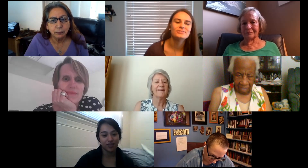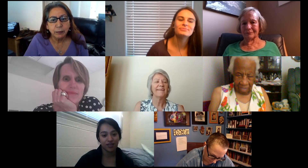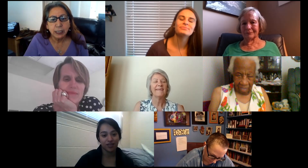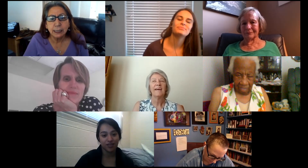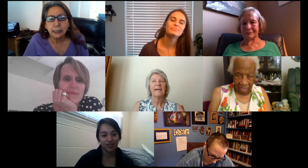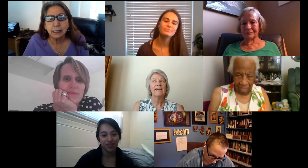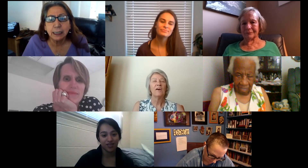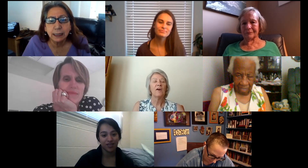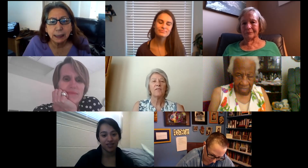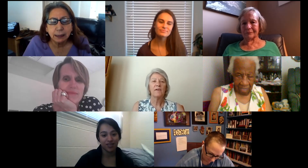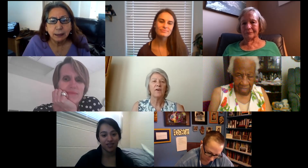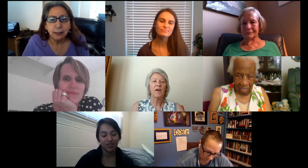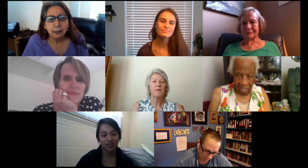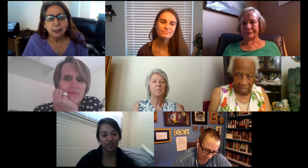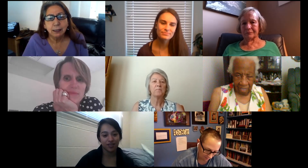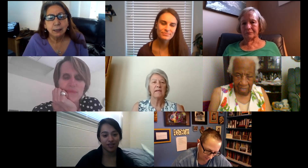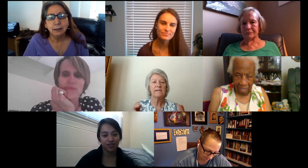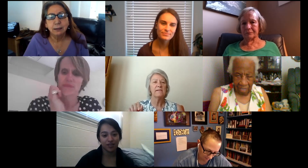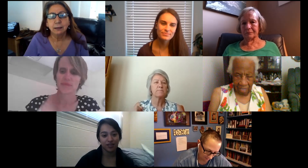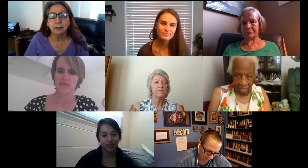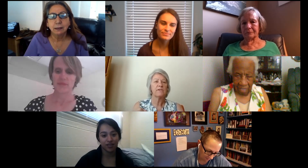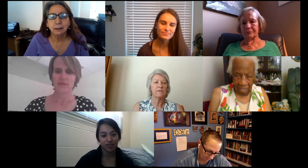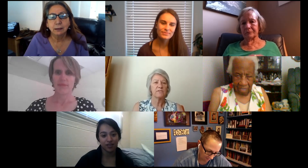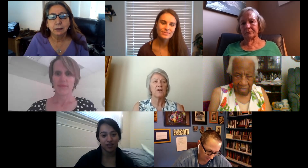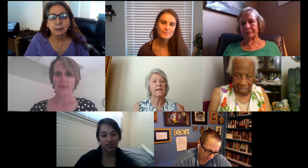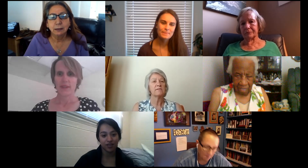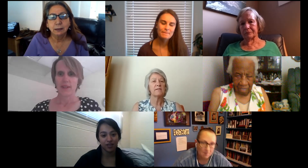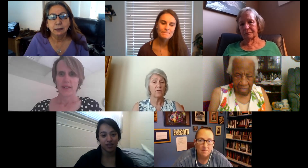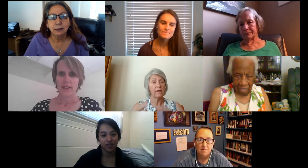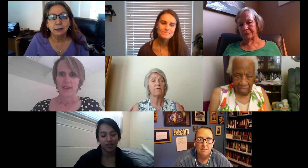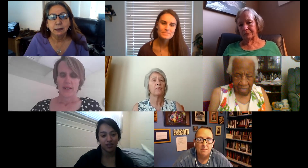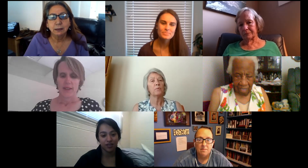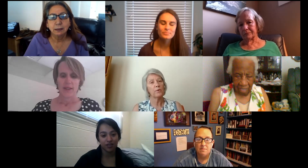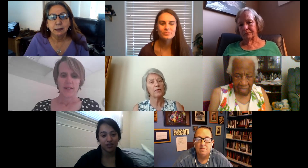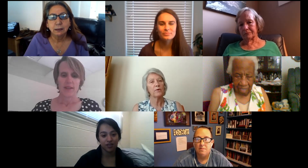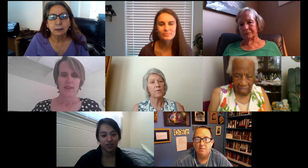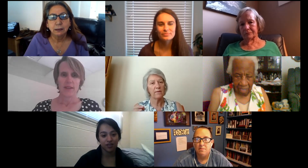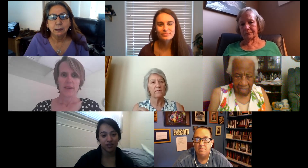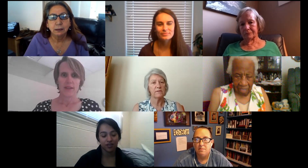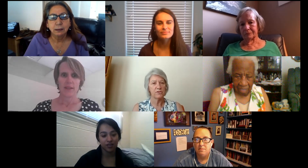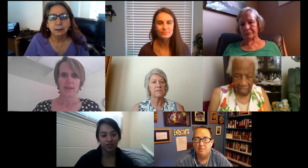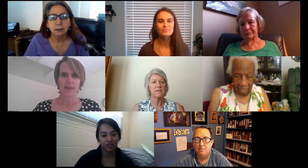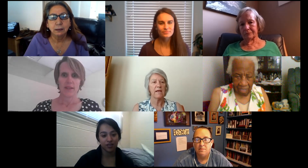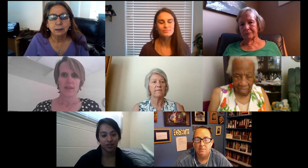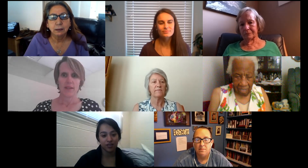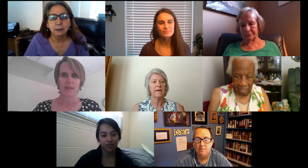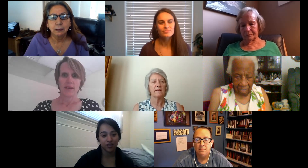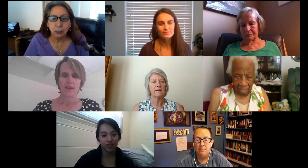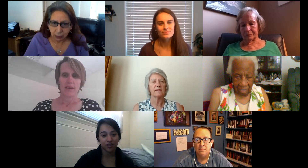yeah. Yes. Are there any particular signs that are a full word rather than just the alphabet? Because you